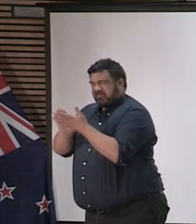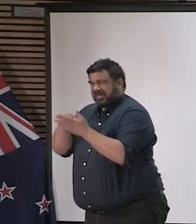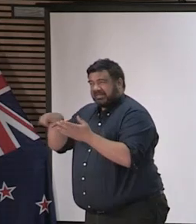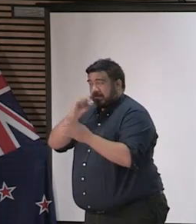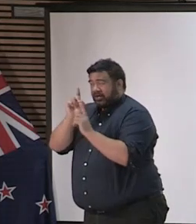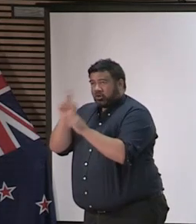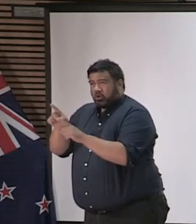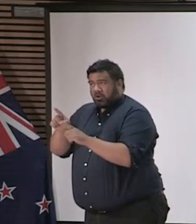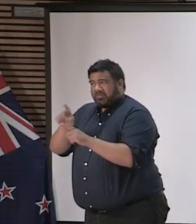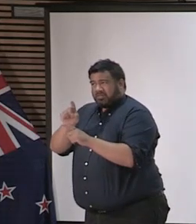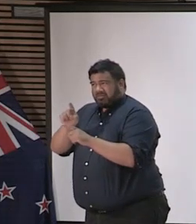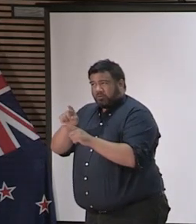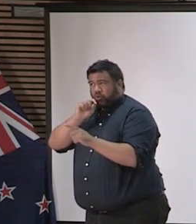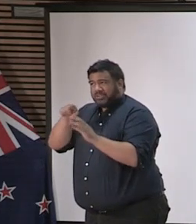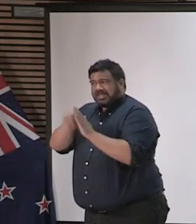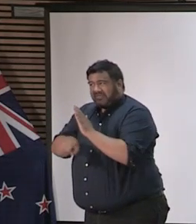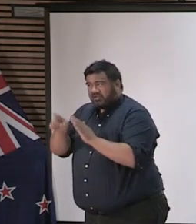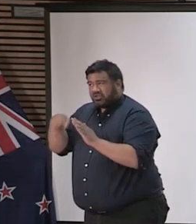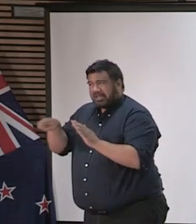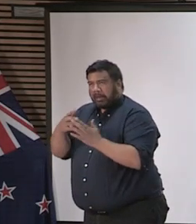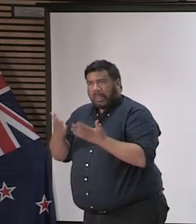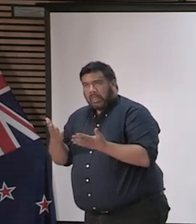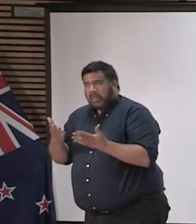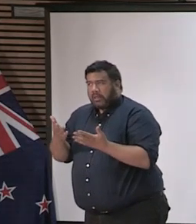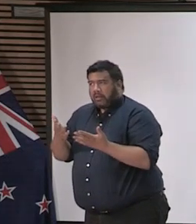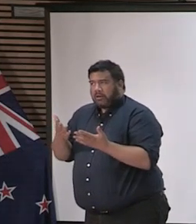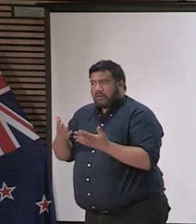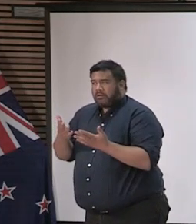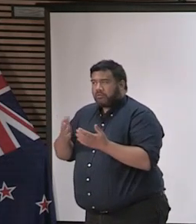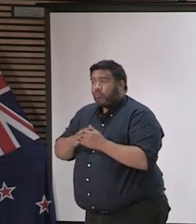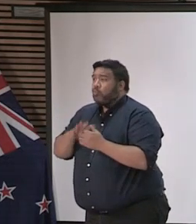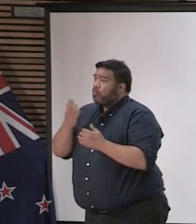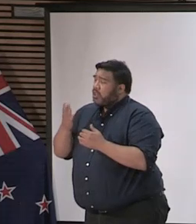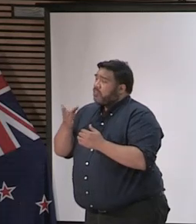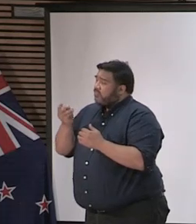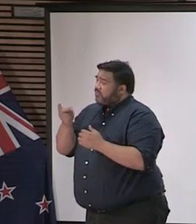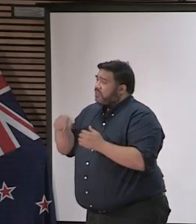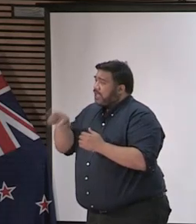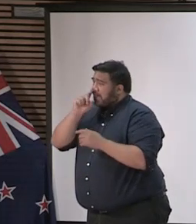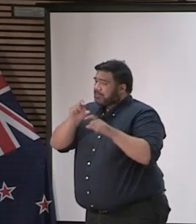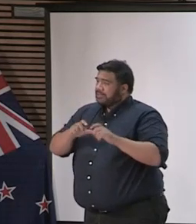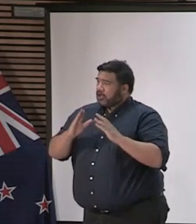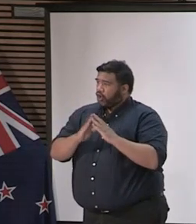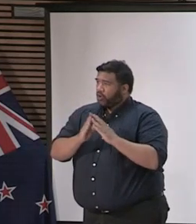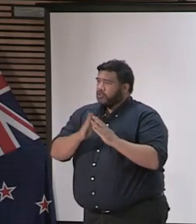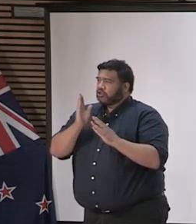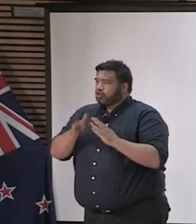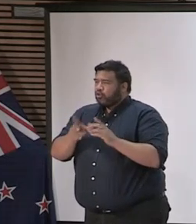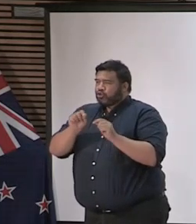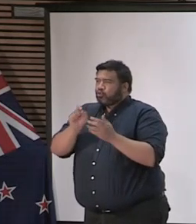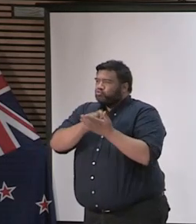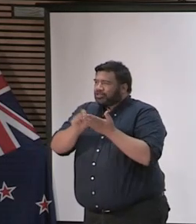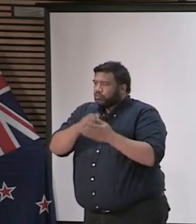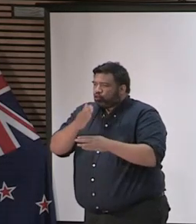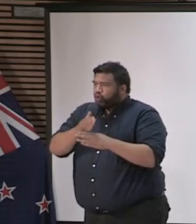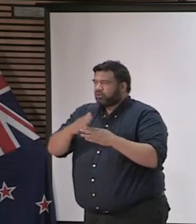doing other subjects, for example? There's some things that they can often do from home, so they can do the theoretical components of their work from home. There may be some